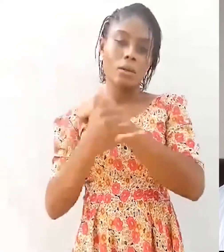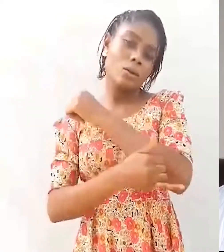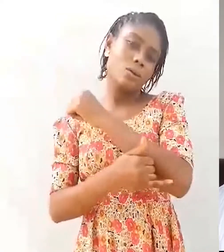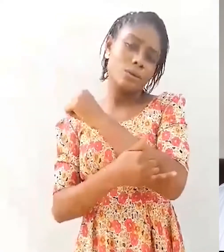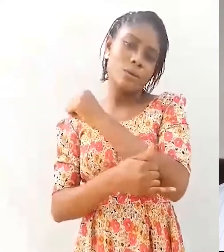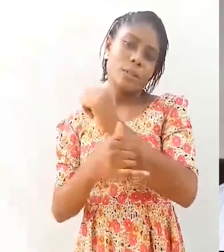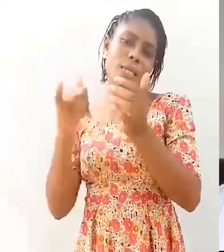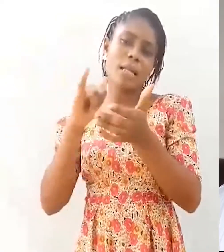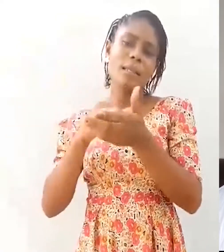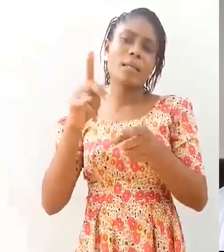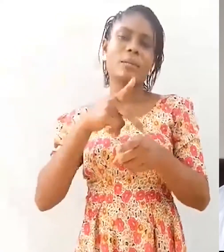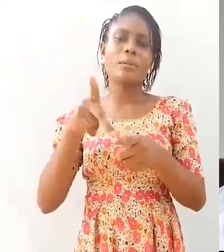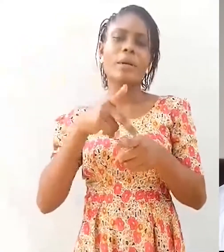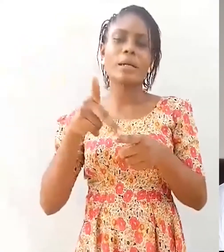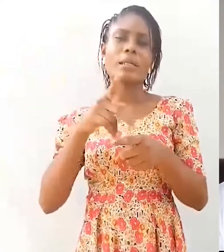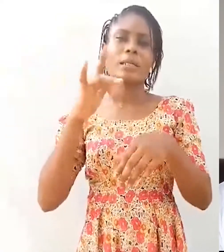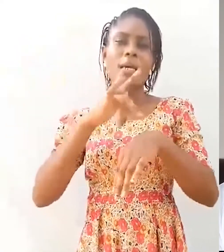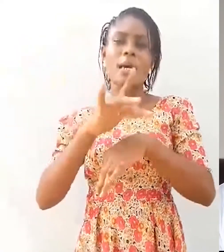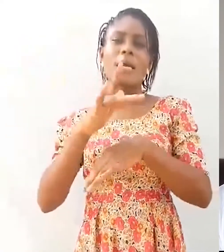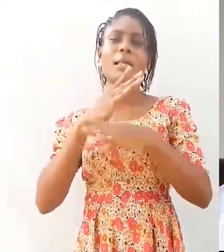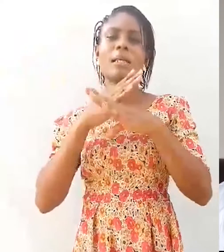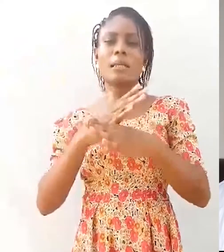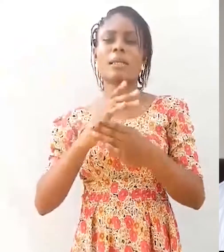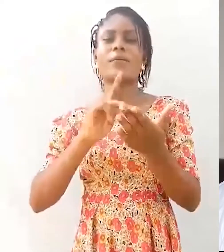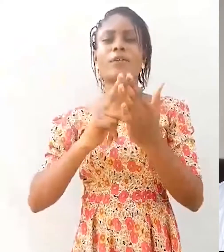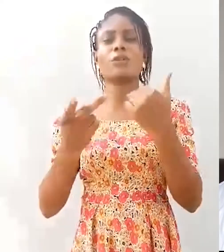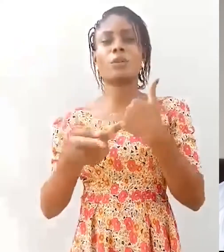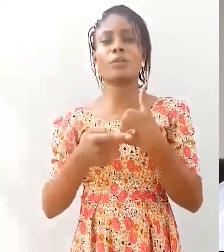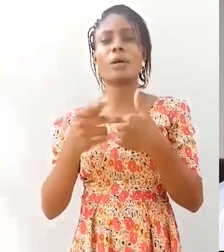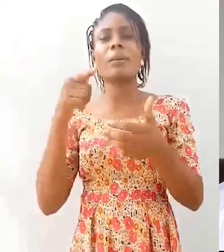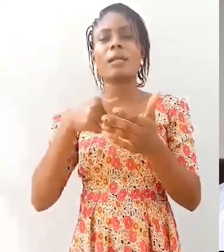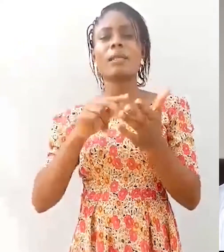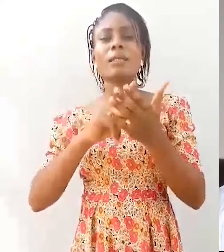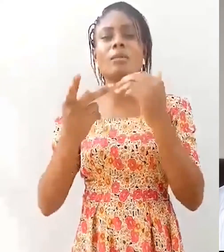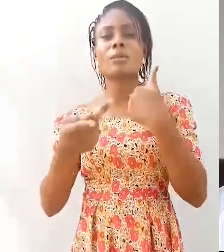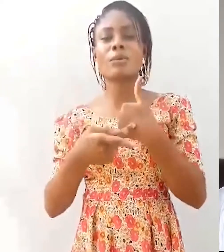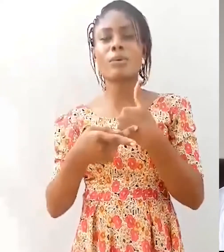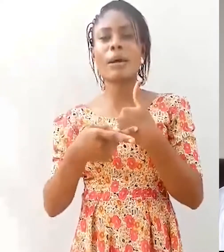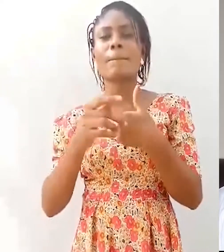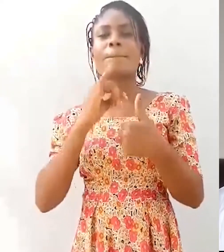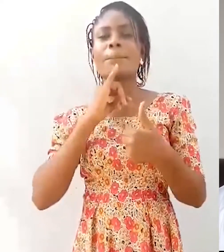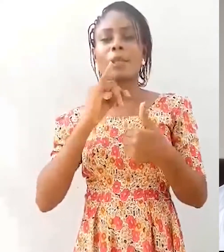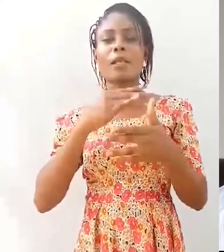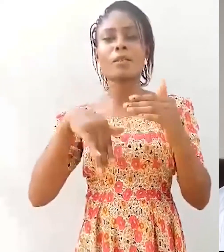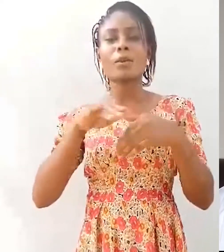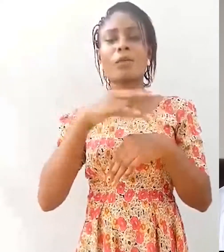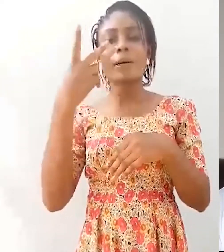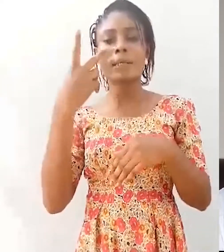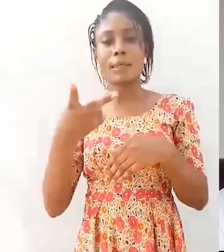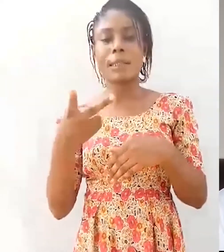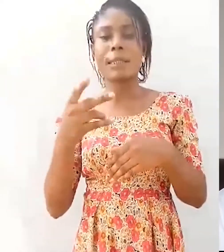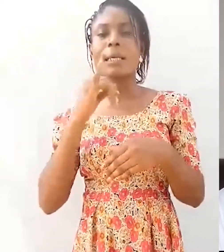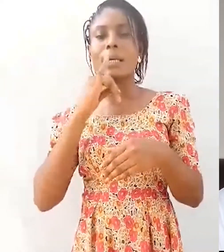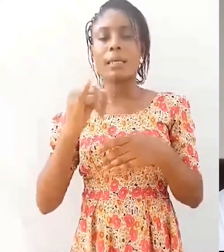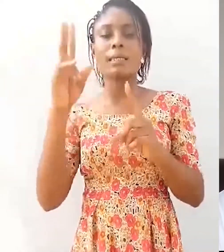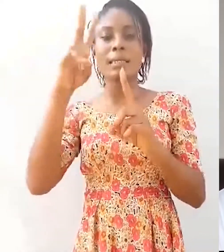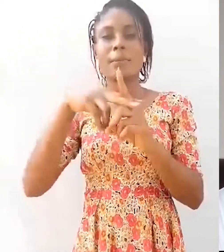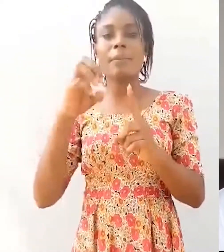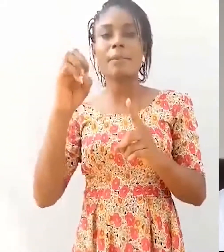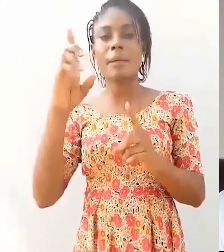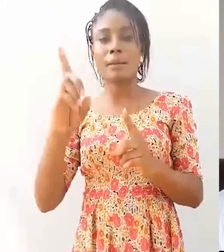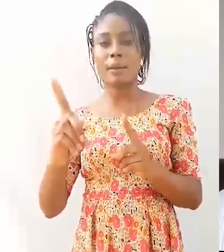practice early intervention program, this program is overseen, this program is implemented by